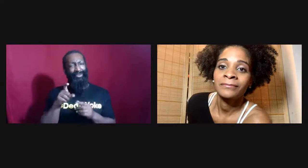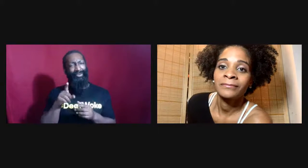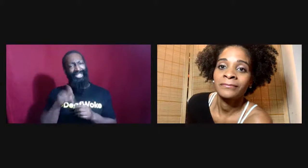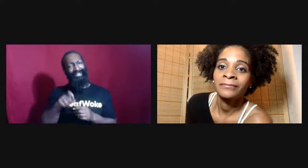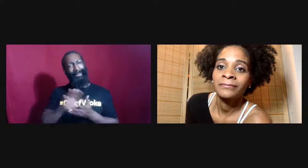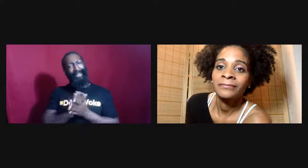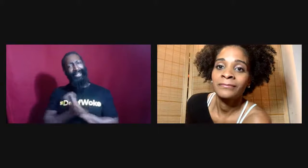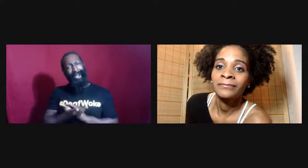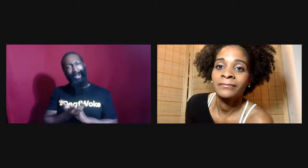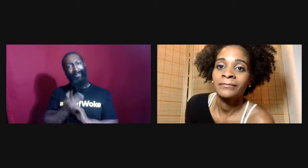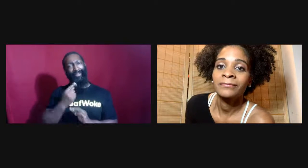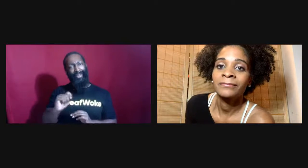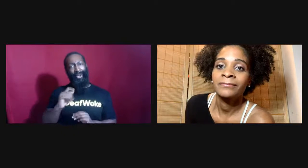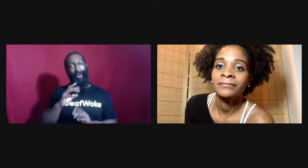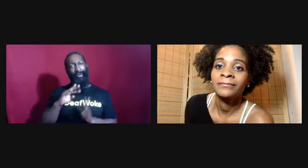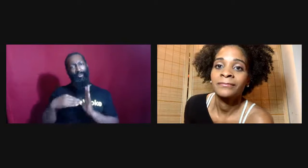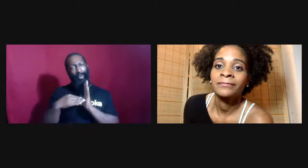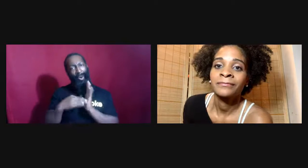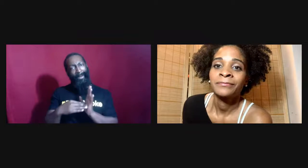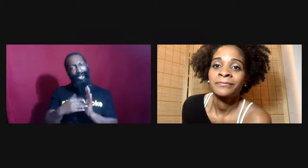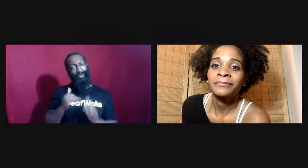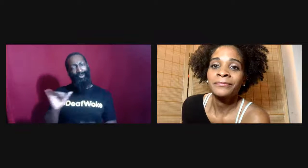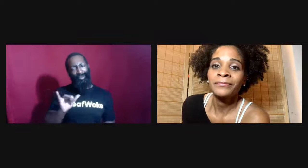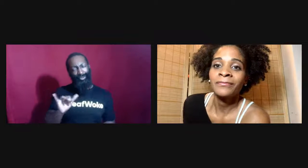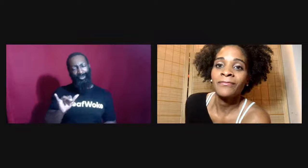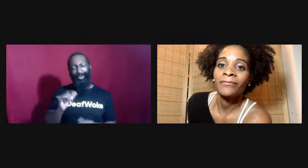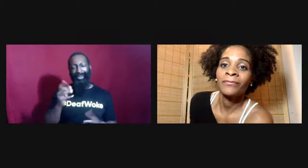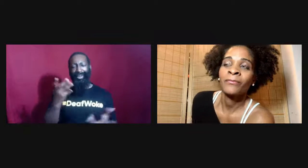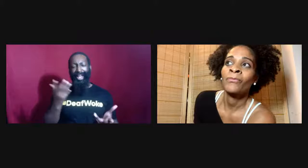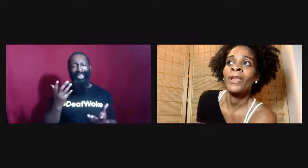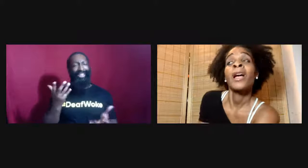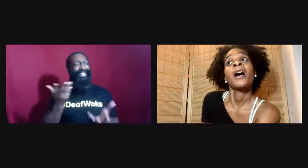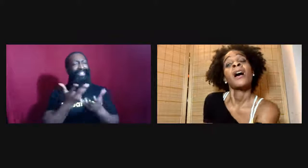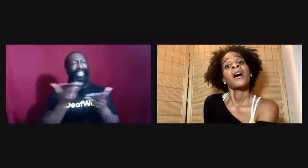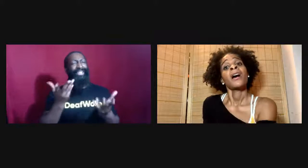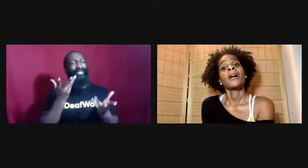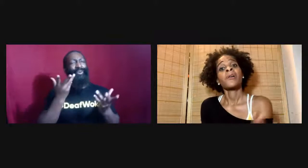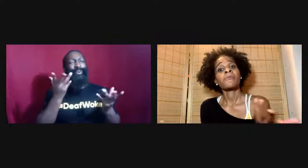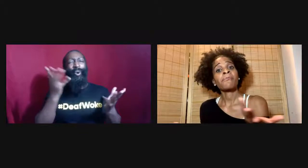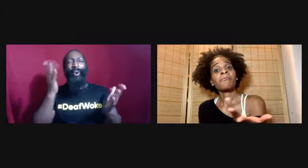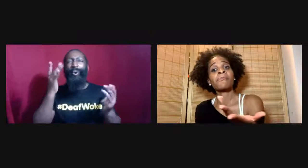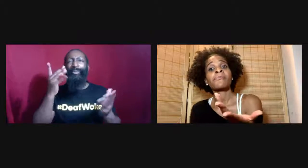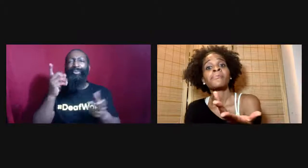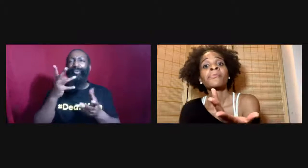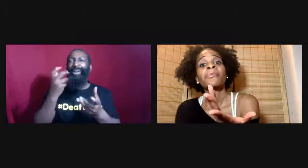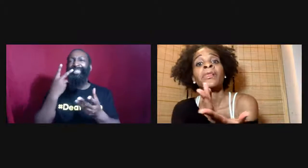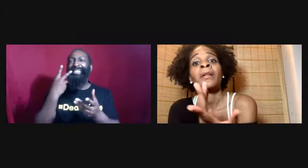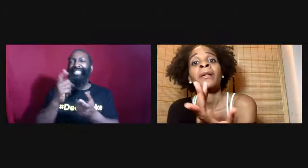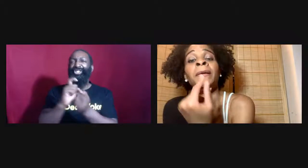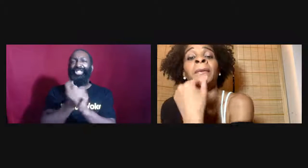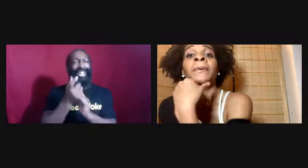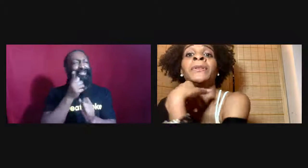You know, yeah, if you don't see your role model, then become your own role model.